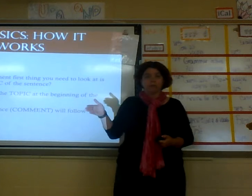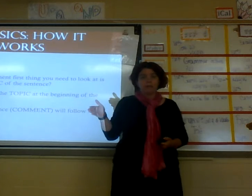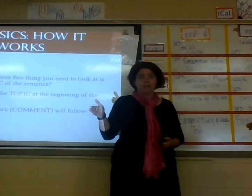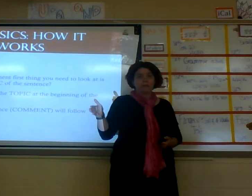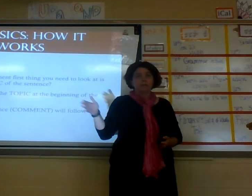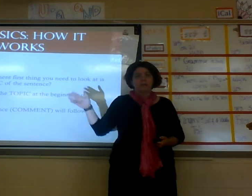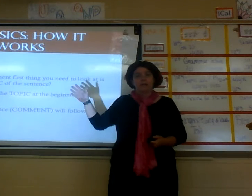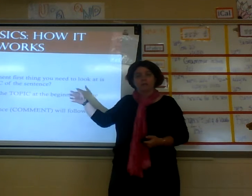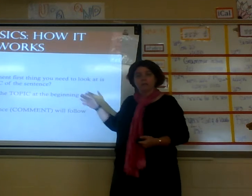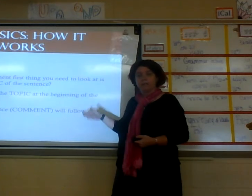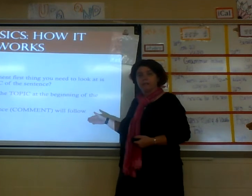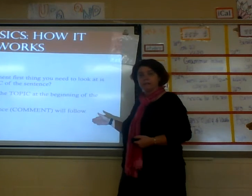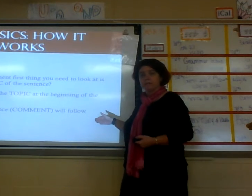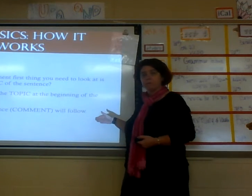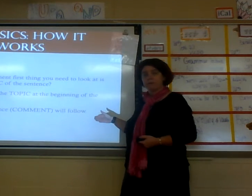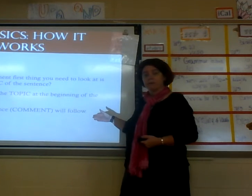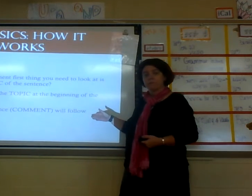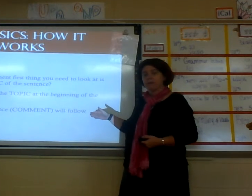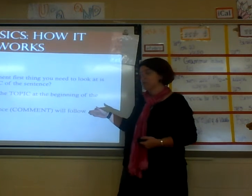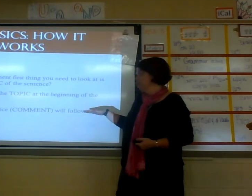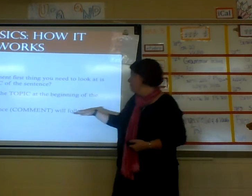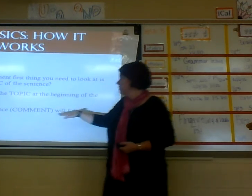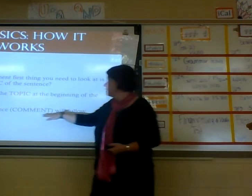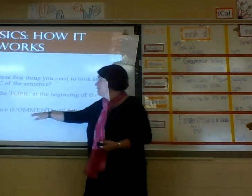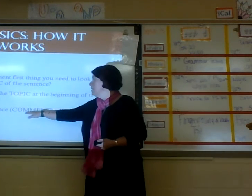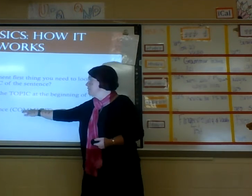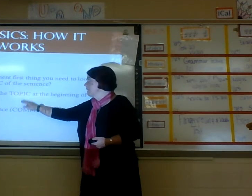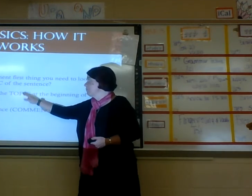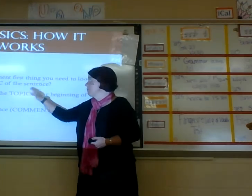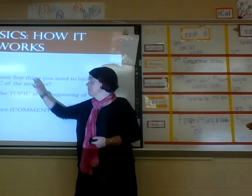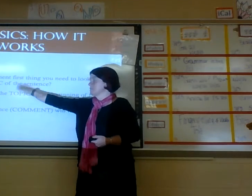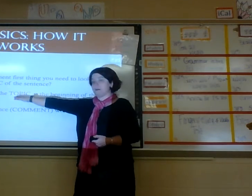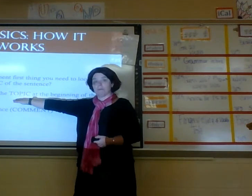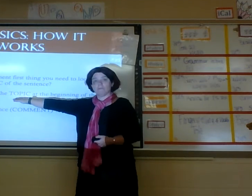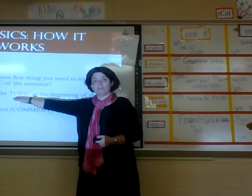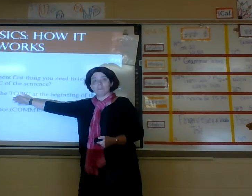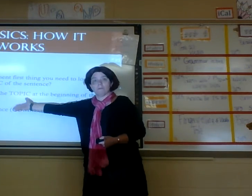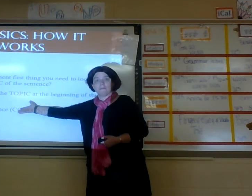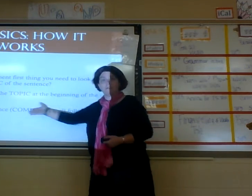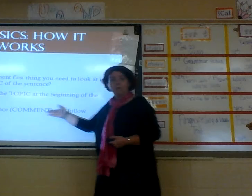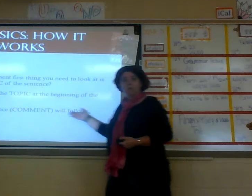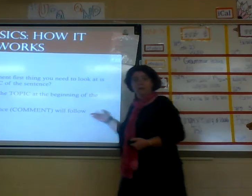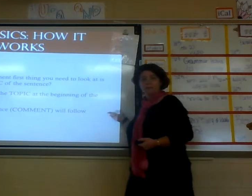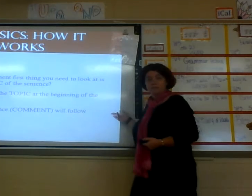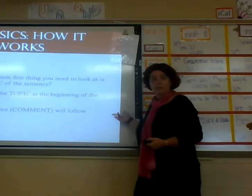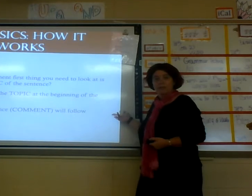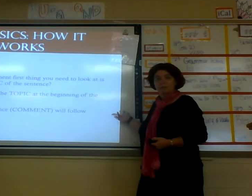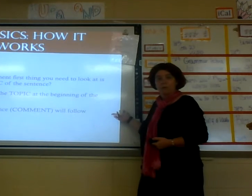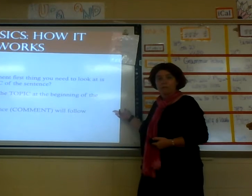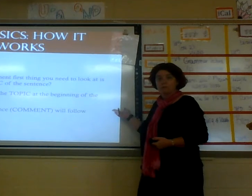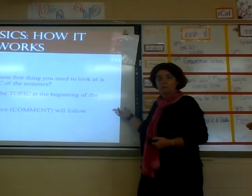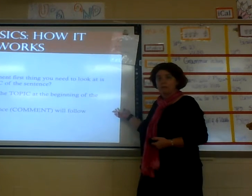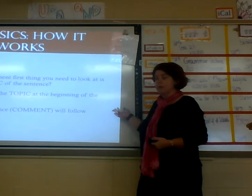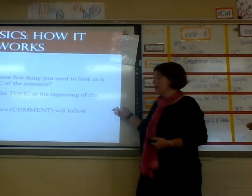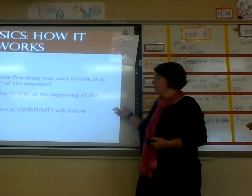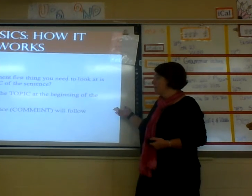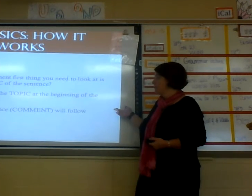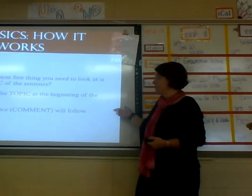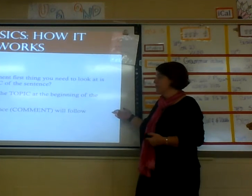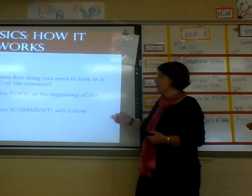at it, and you're looking at examples here in a bit, you'll notice that we put the topic first, and then the whole rest of it is going to be the